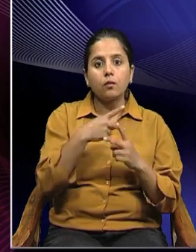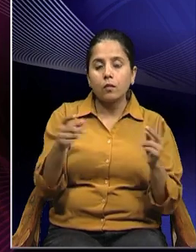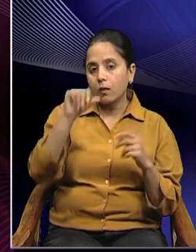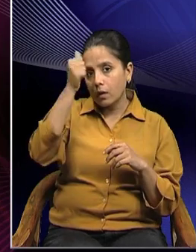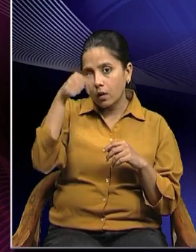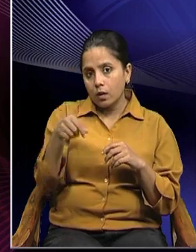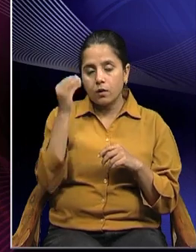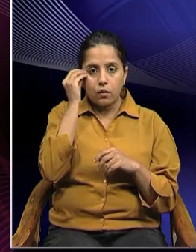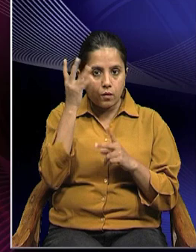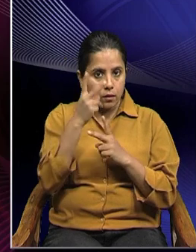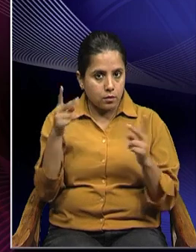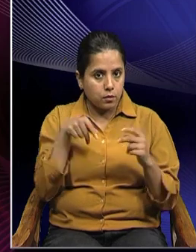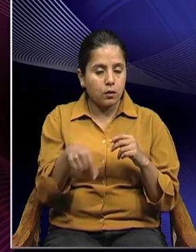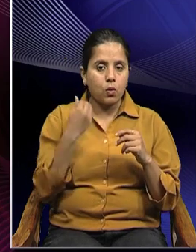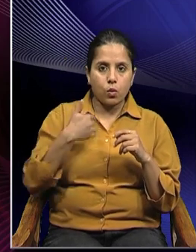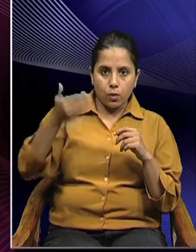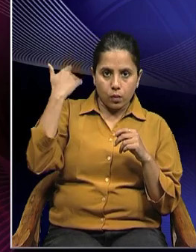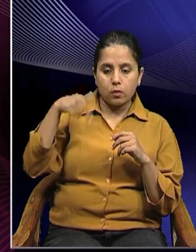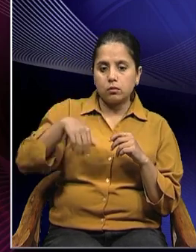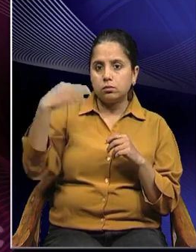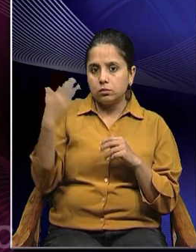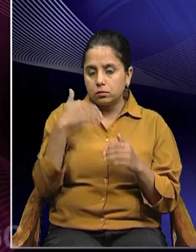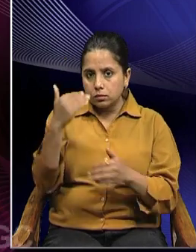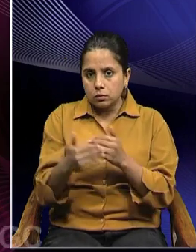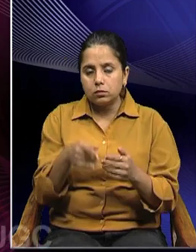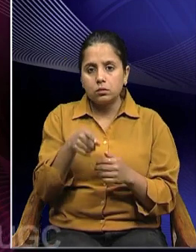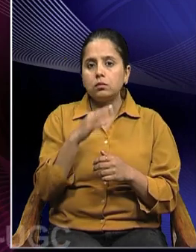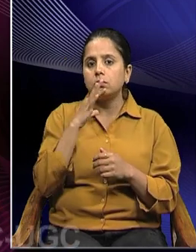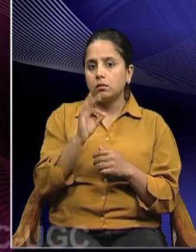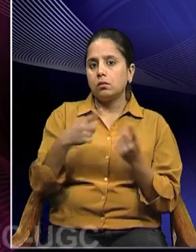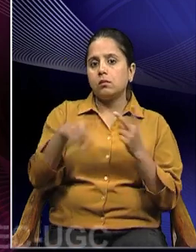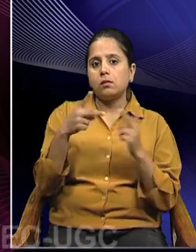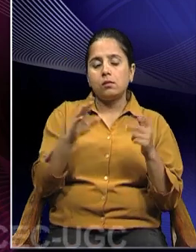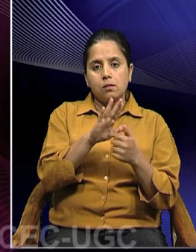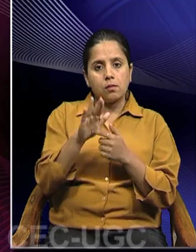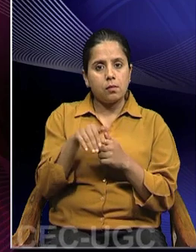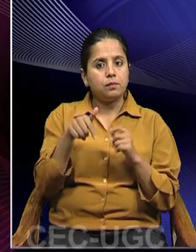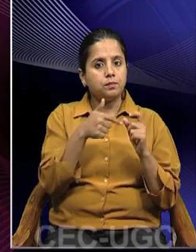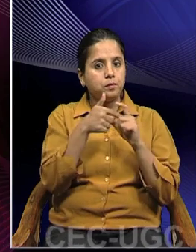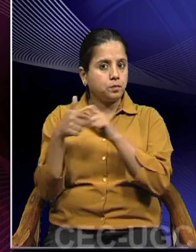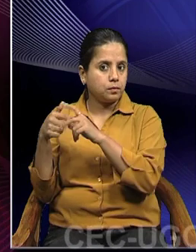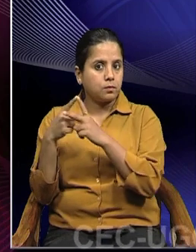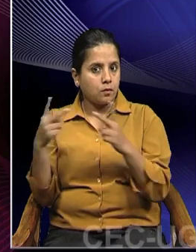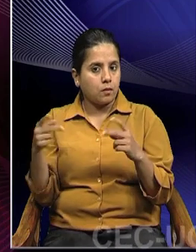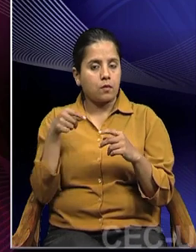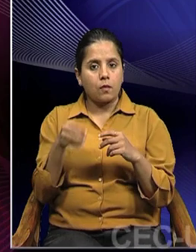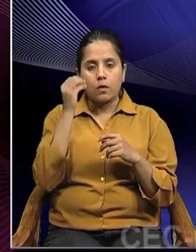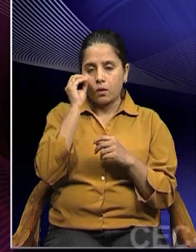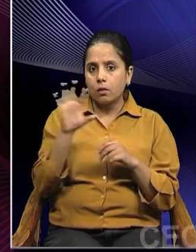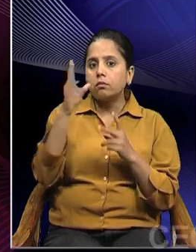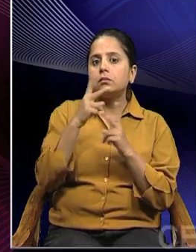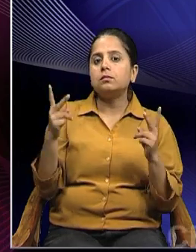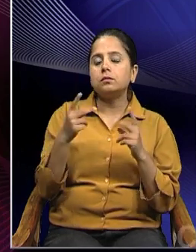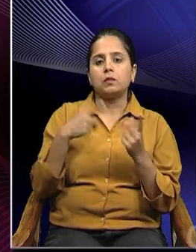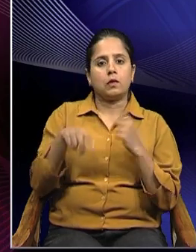wisdom, either it is ancient or it is modern, it is basically representing the Eastern enlightenment. So,